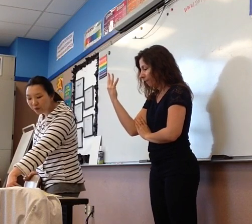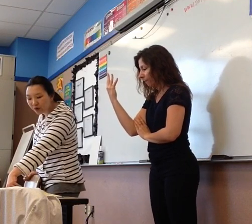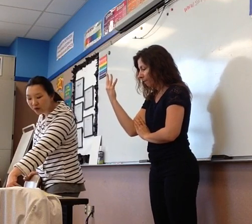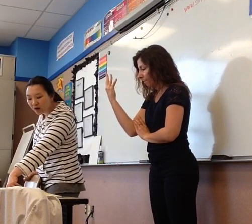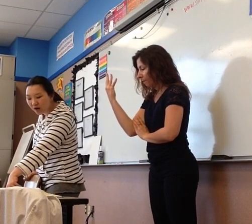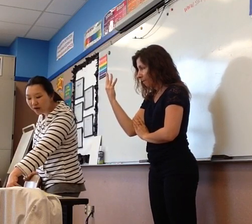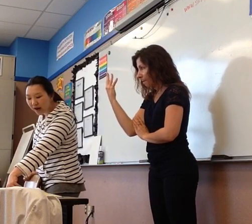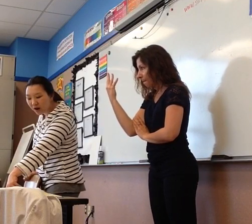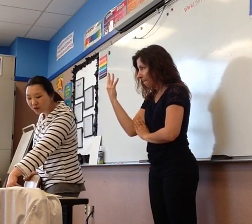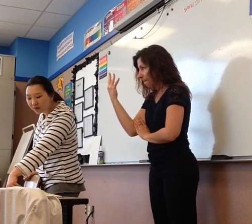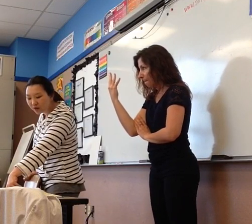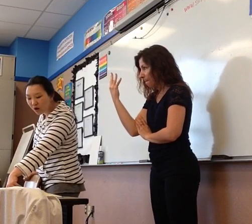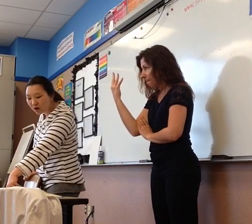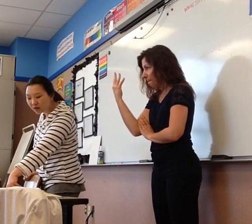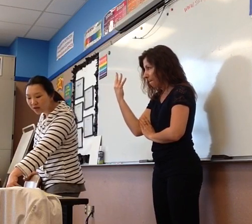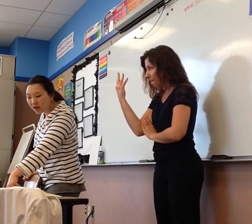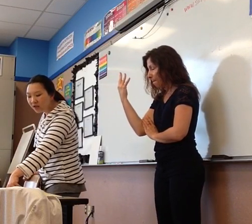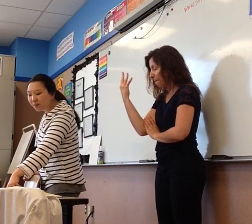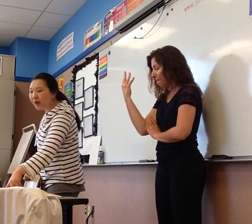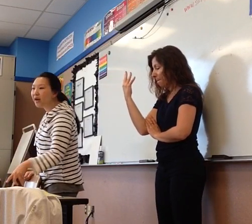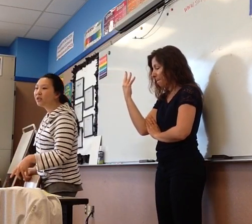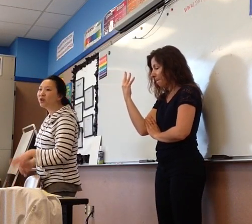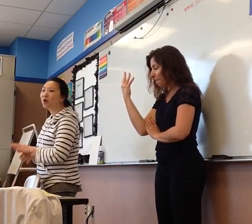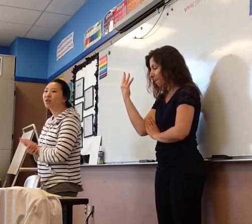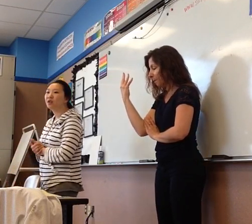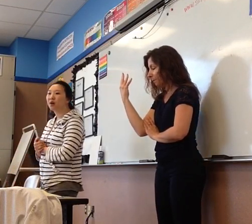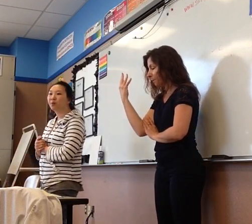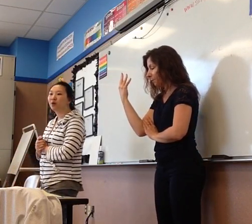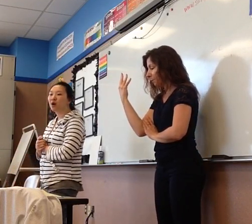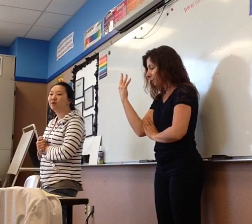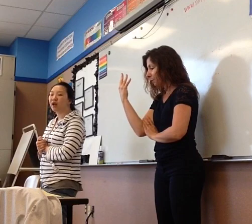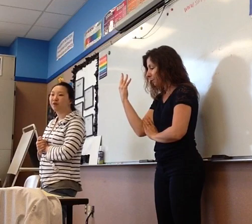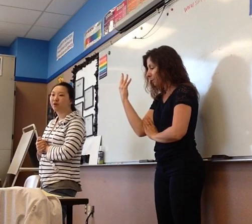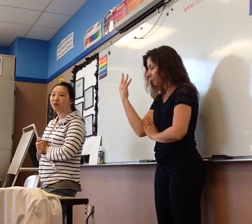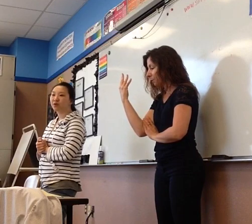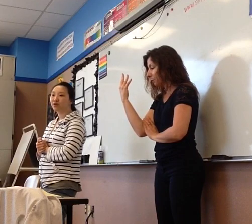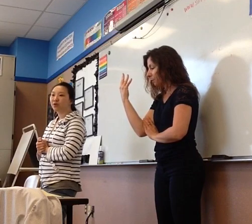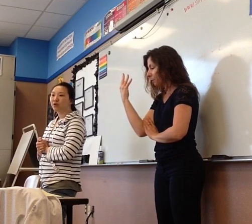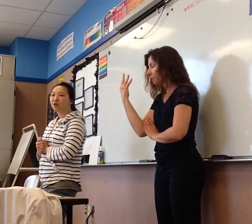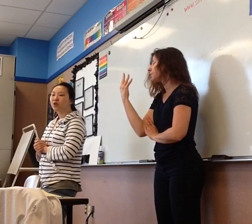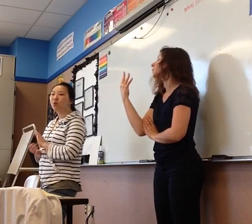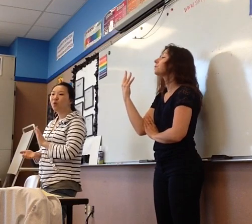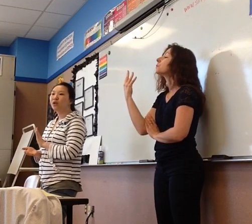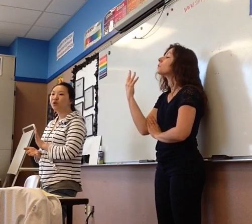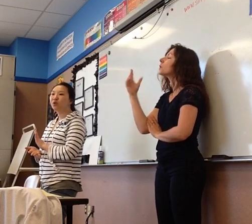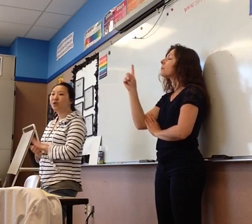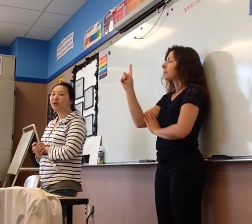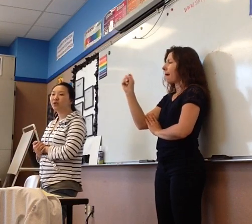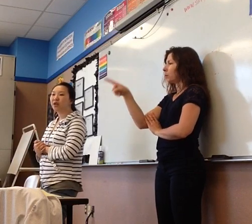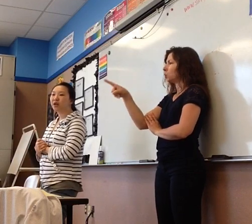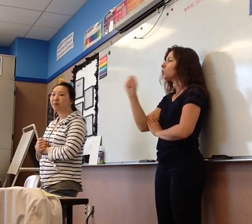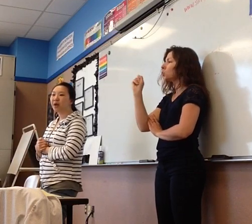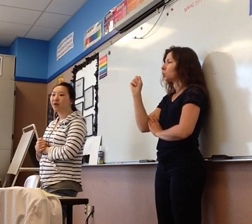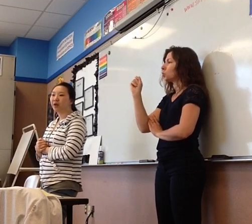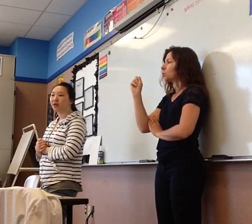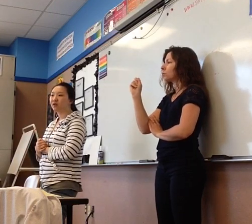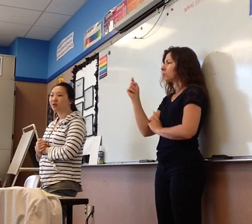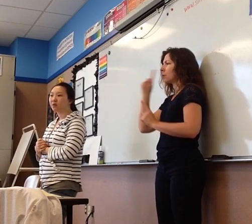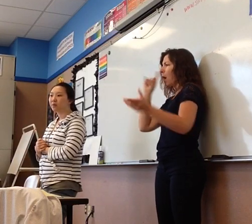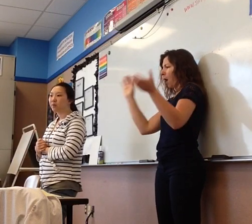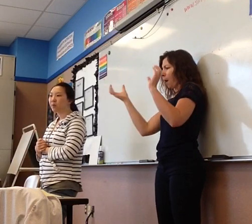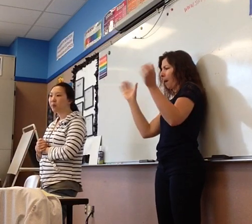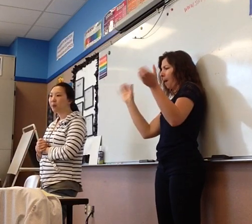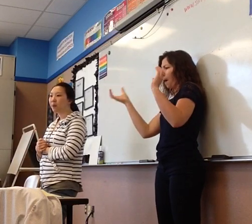above the floor of a house of cards depends on the number of levels. So what two things are they comparing?